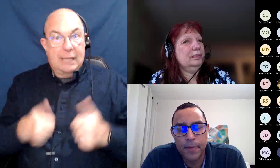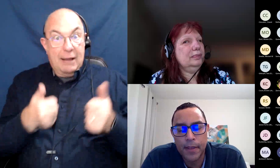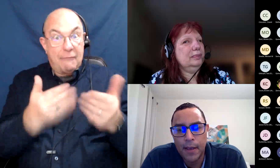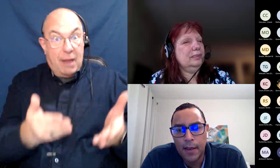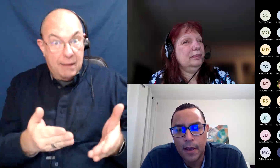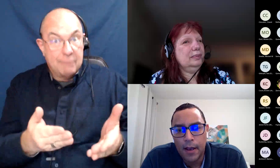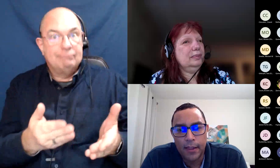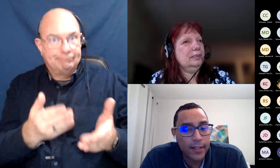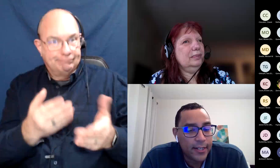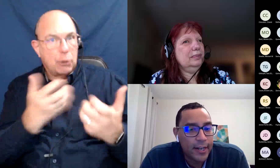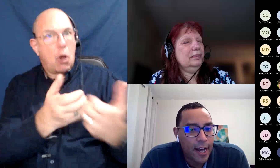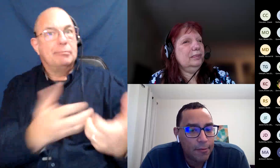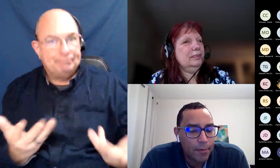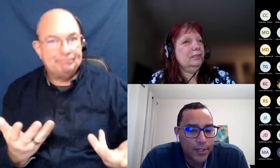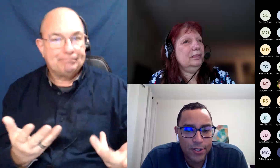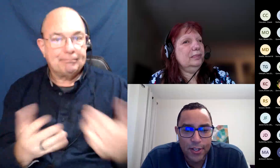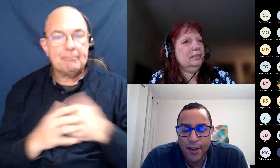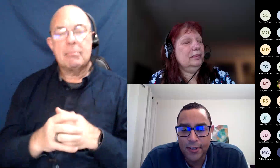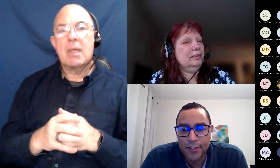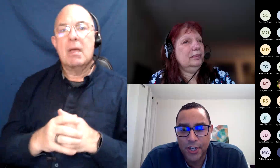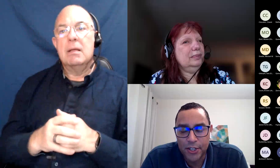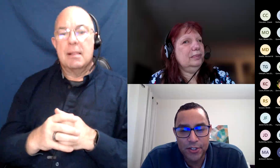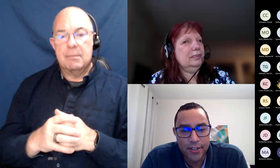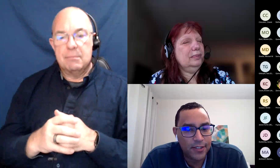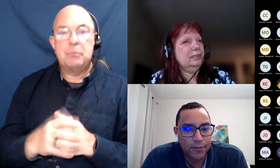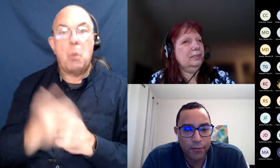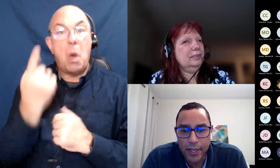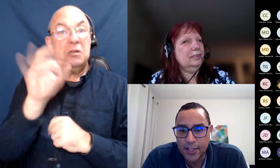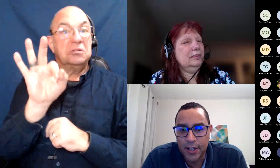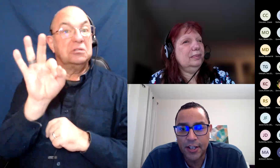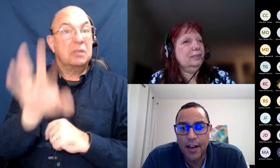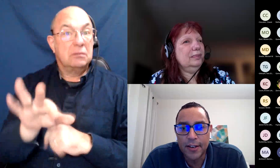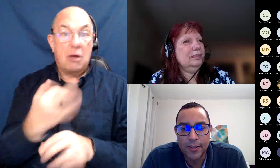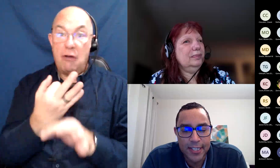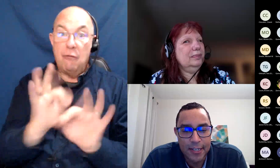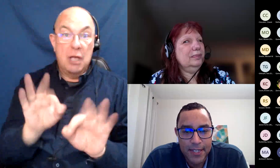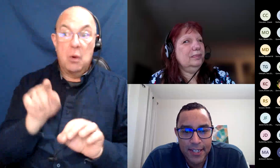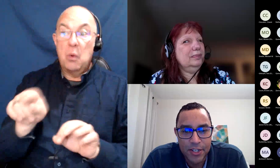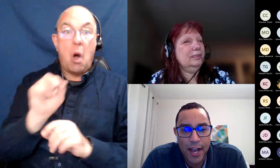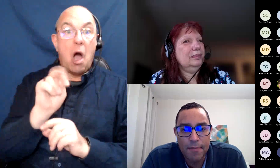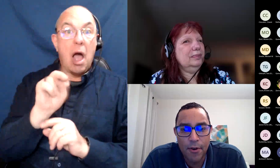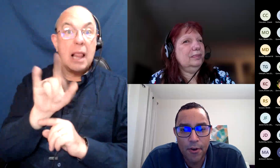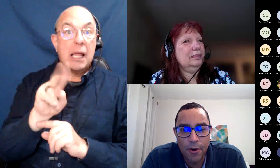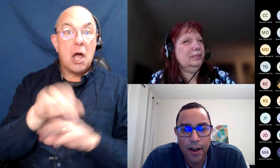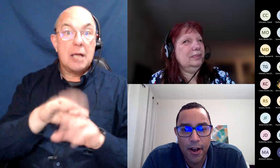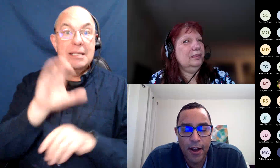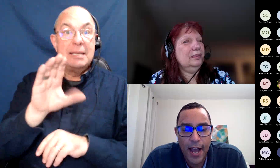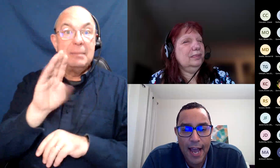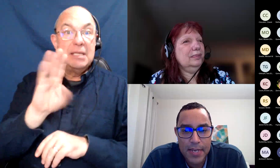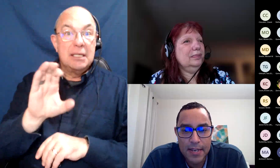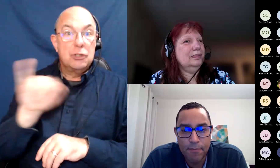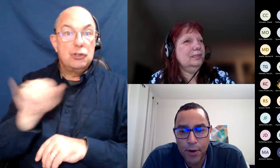accommodation. A thing that can help, it's just a suggestion. It's free, it's online on CBC Jam